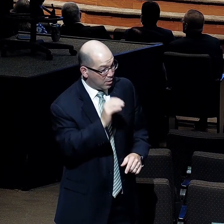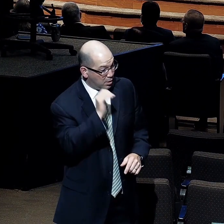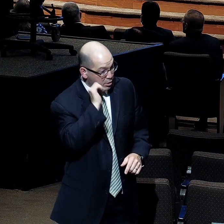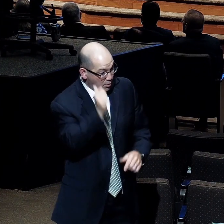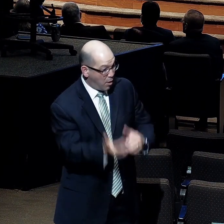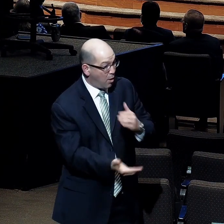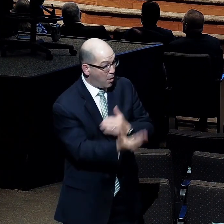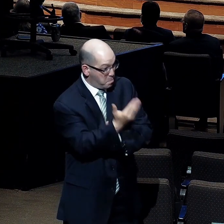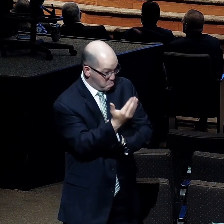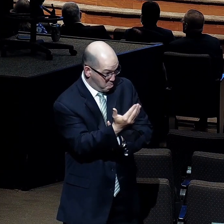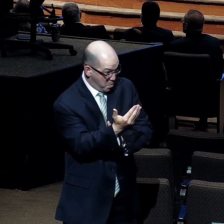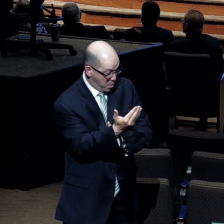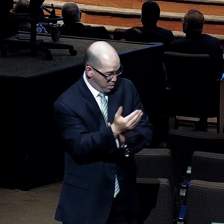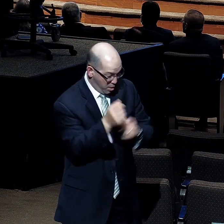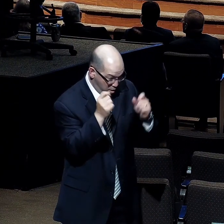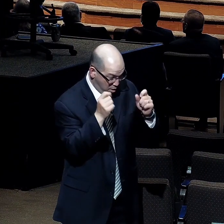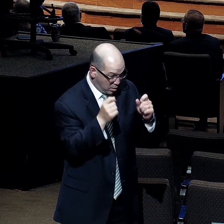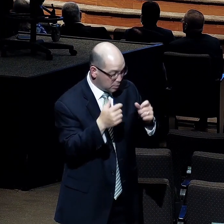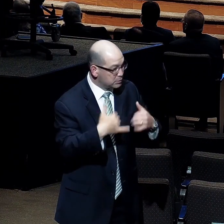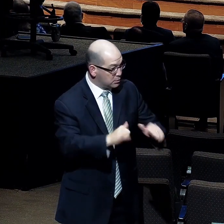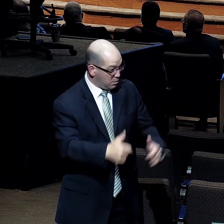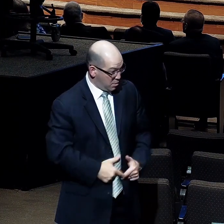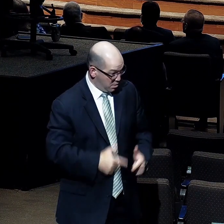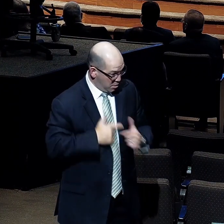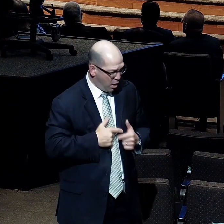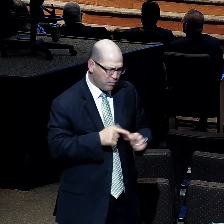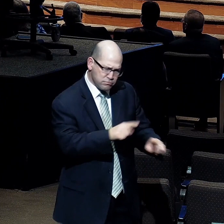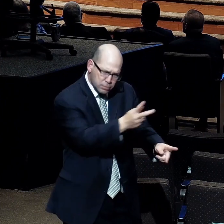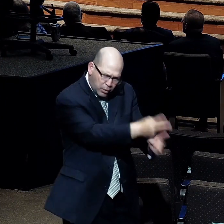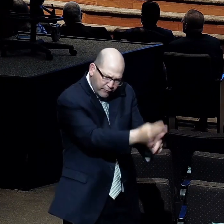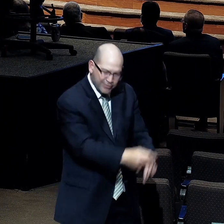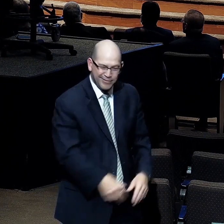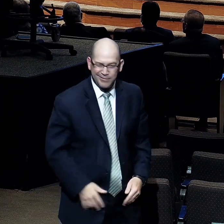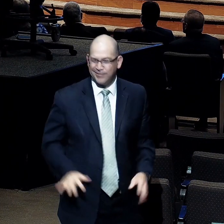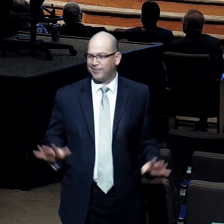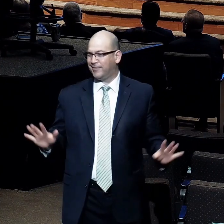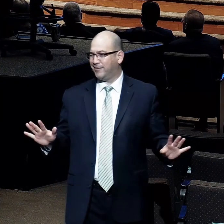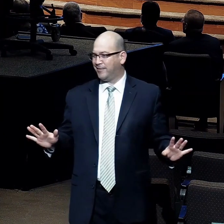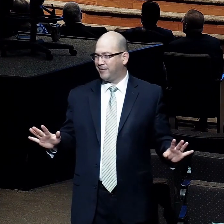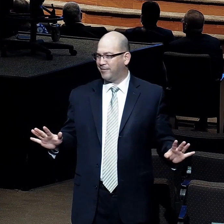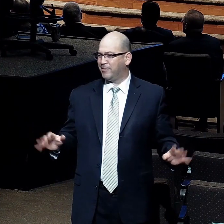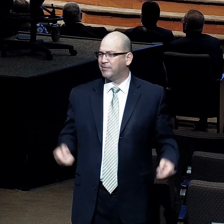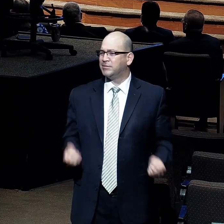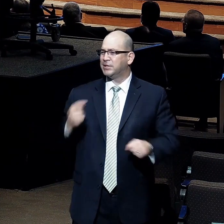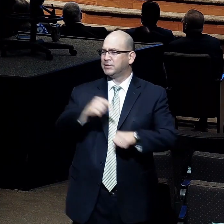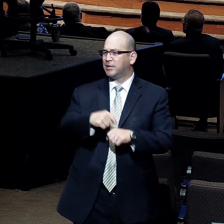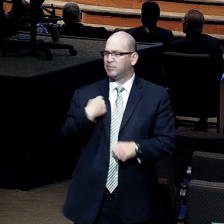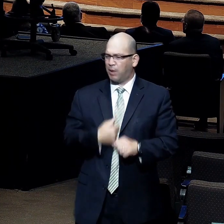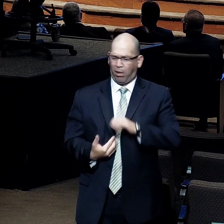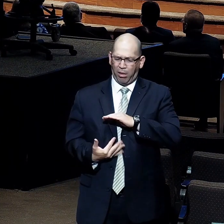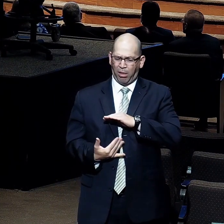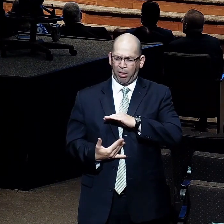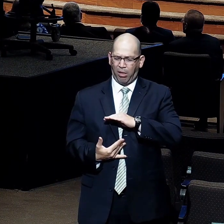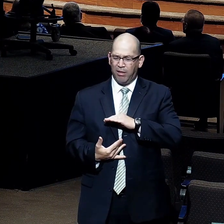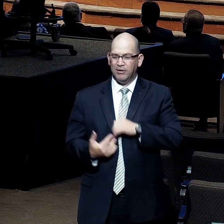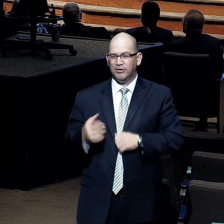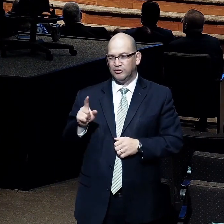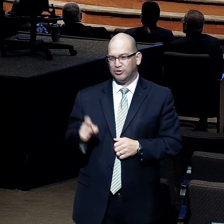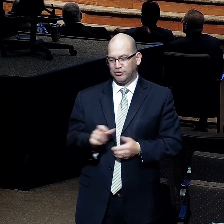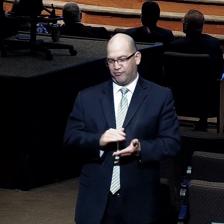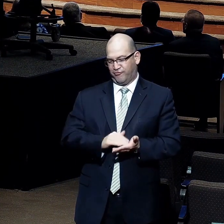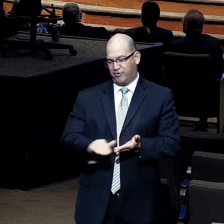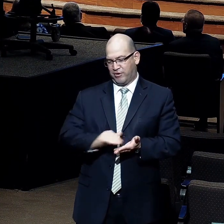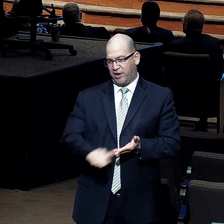out." You see, how often do we hold onto our grudges and choose not to forgive? In the book of